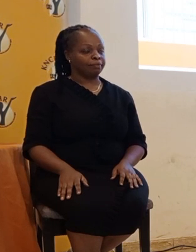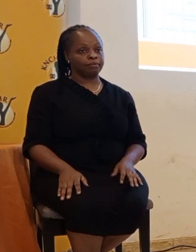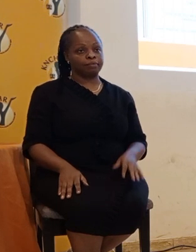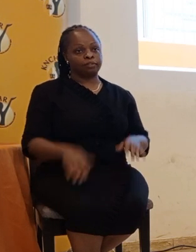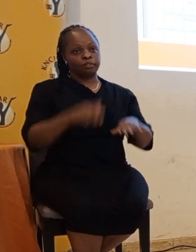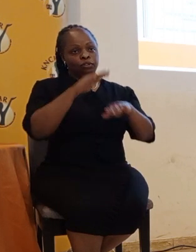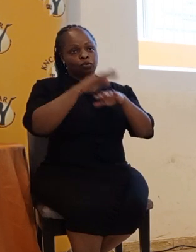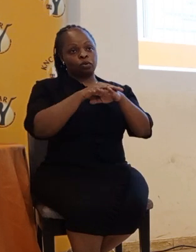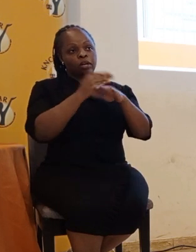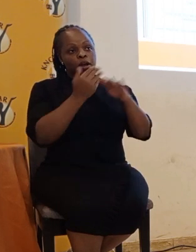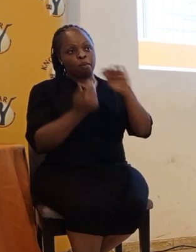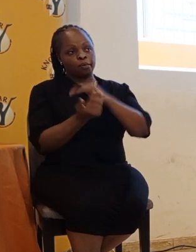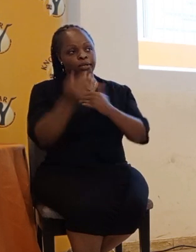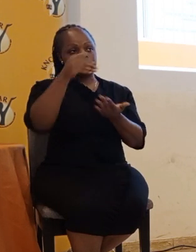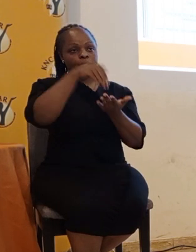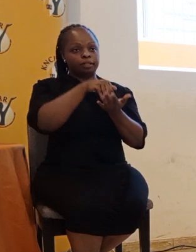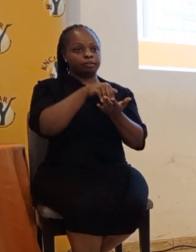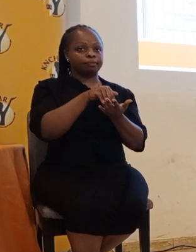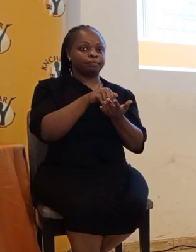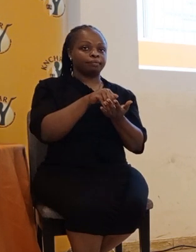Good morning once again.